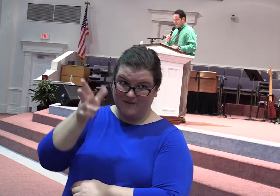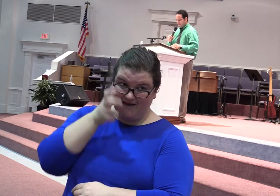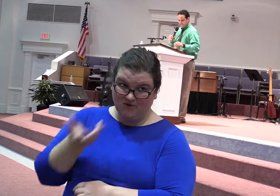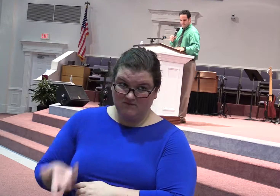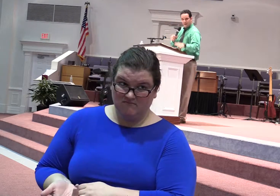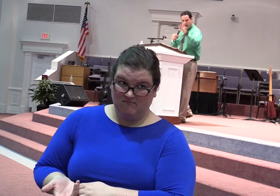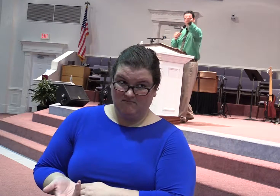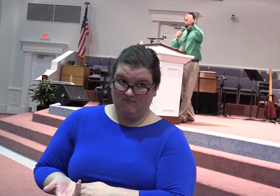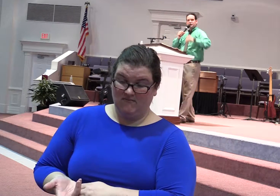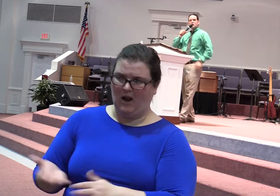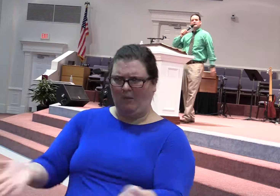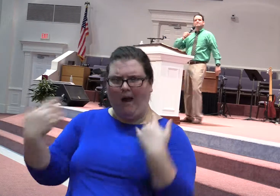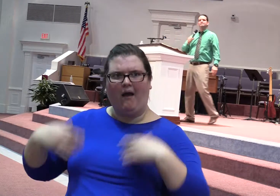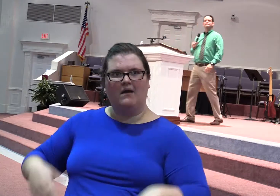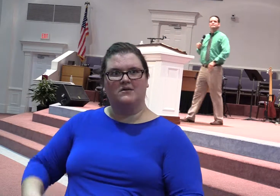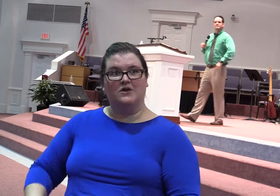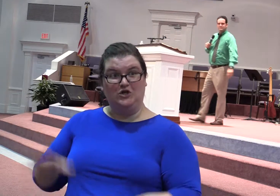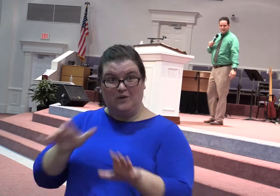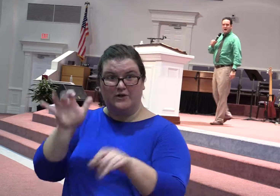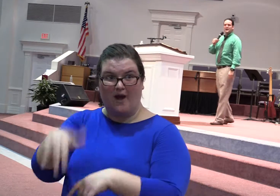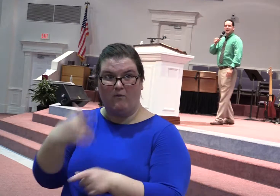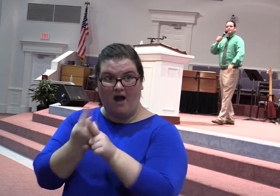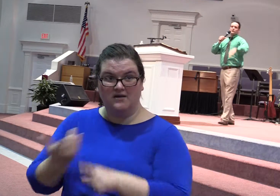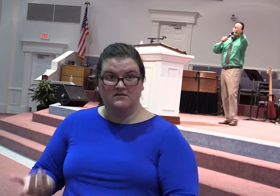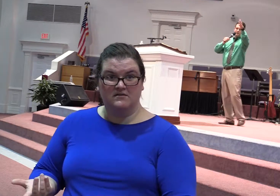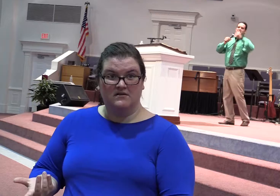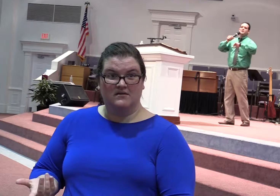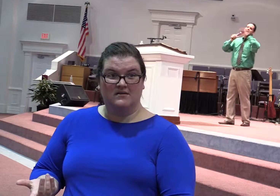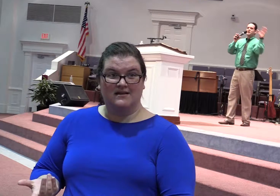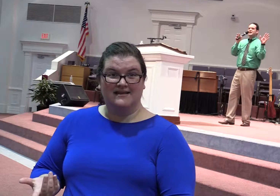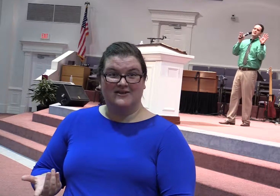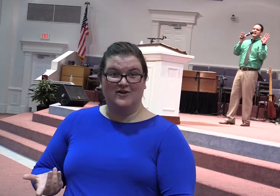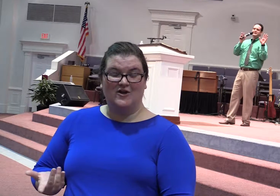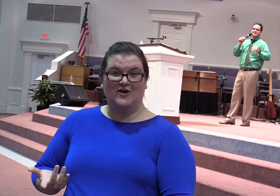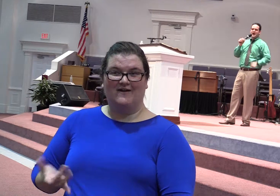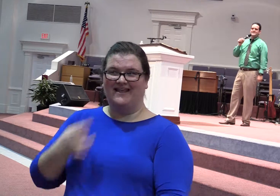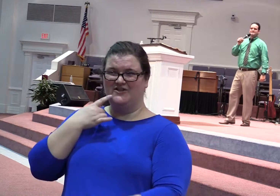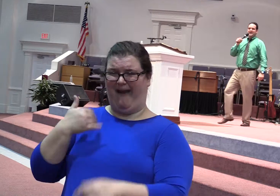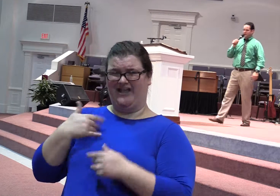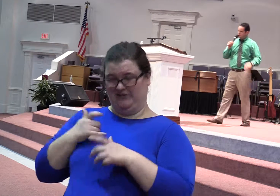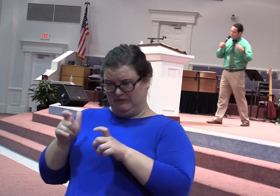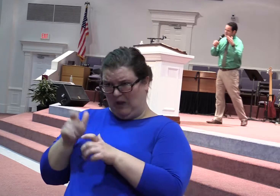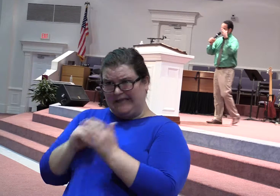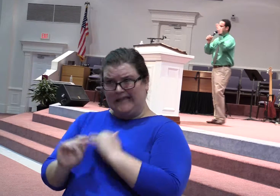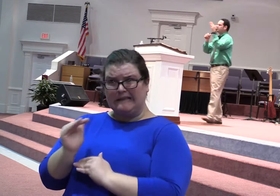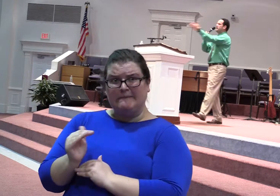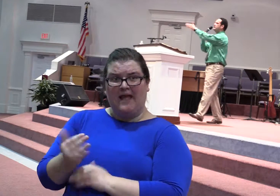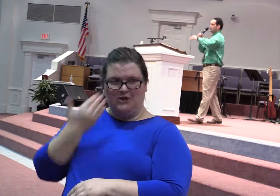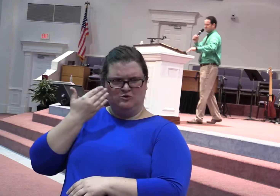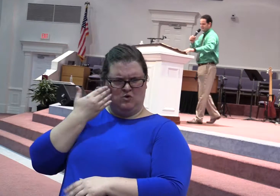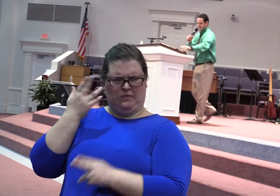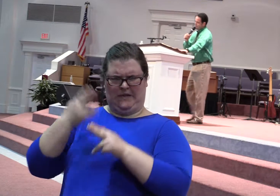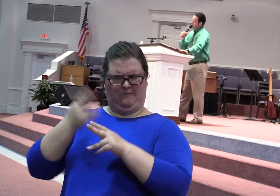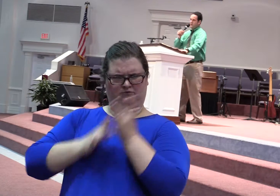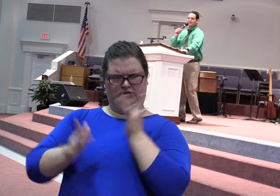Hallelujah. Come on, wouldn't you do it? Amen. Come on now. Wouldn't you, if you have your little kingdom, huh? And you knew that the name of